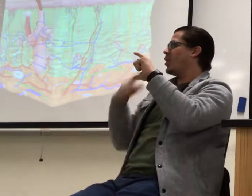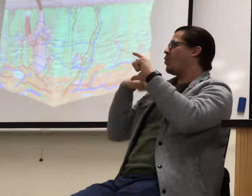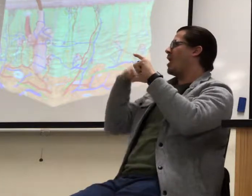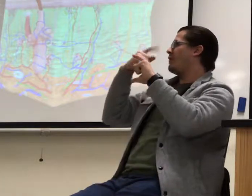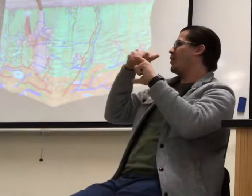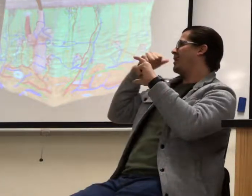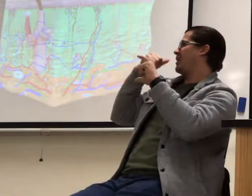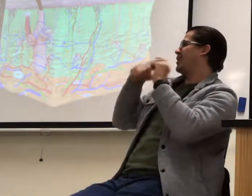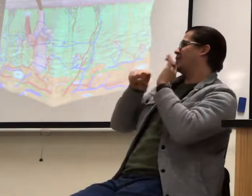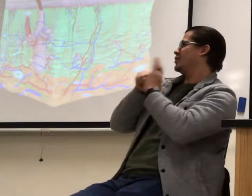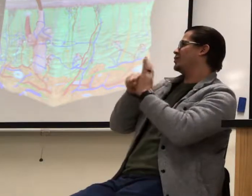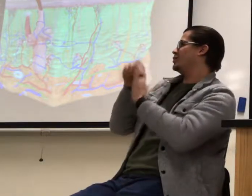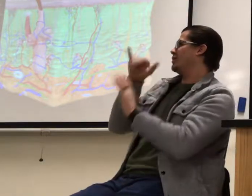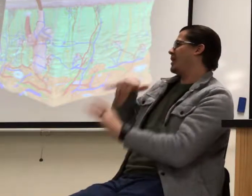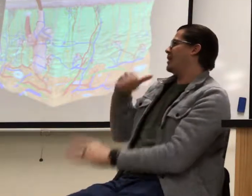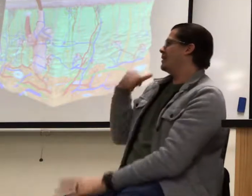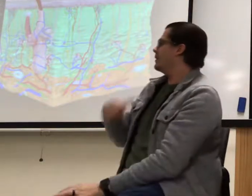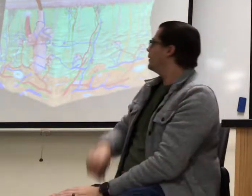symbolize